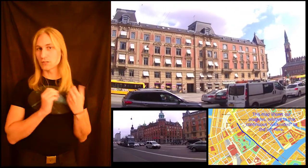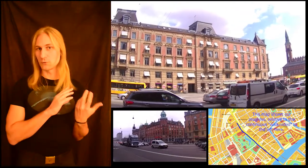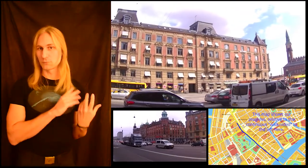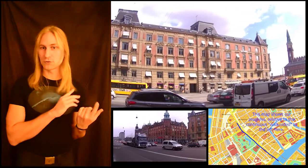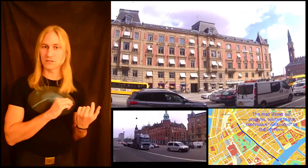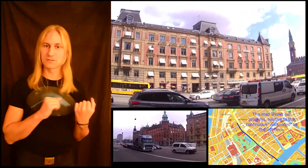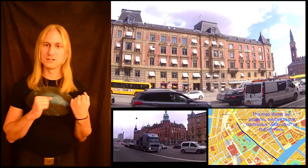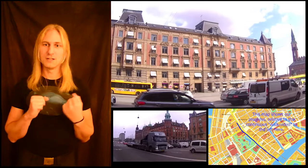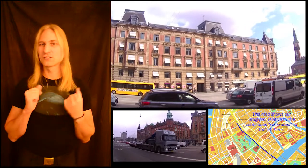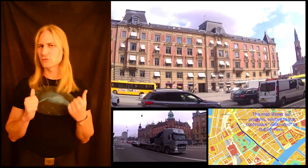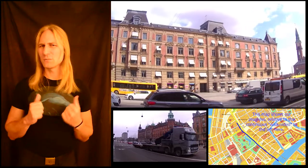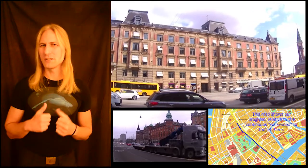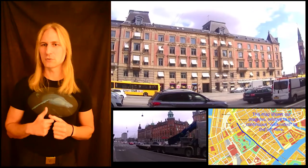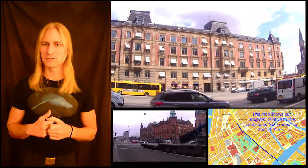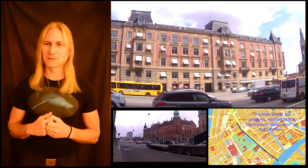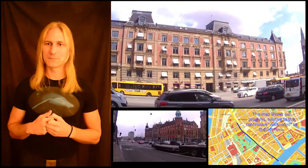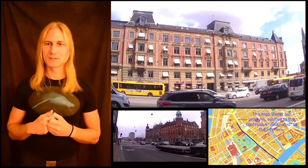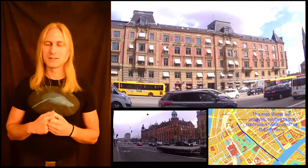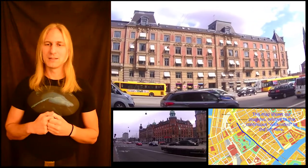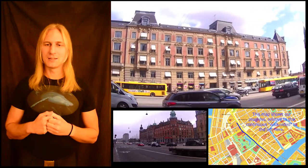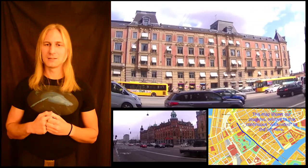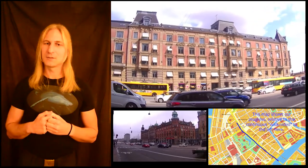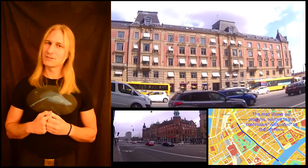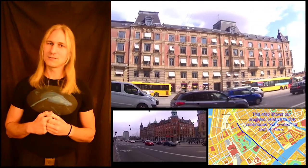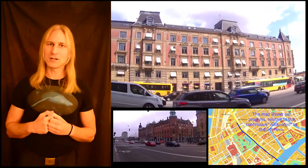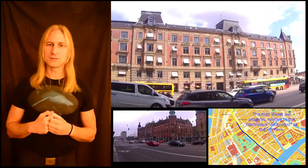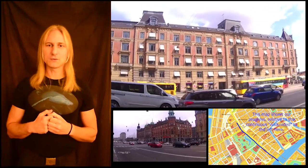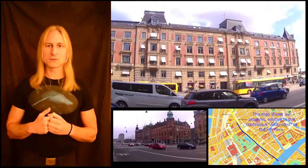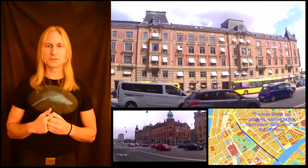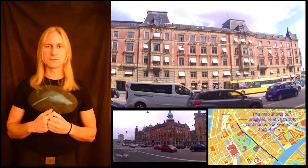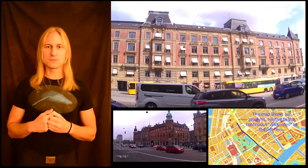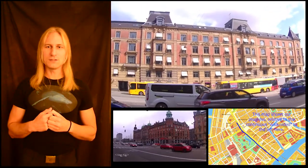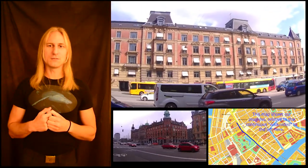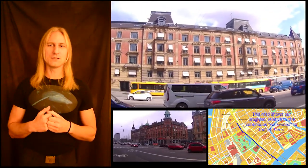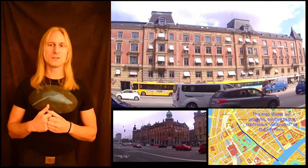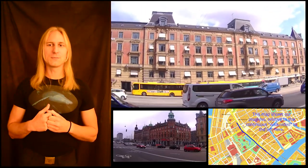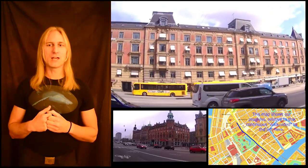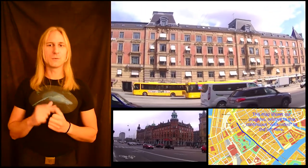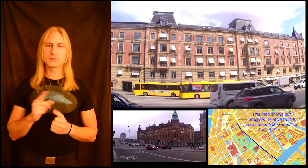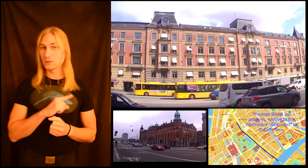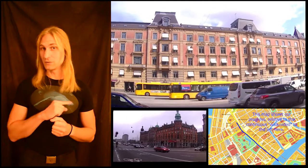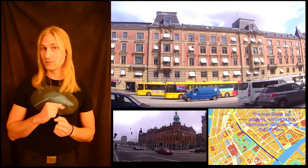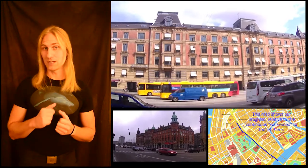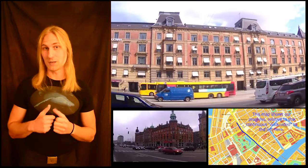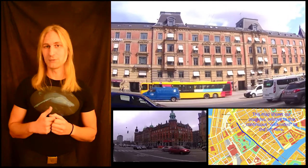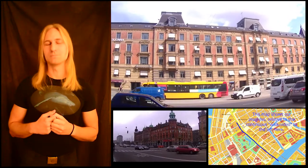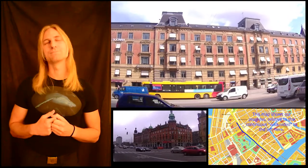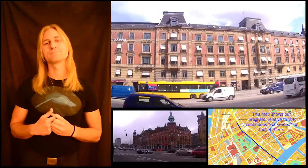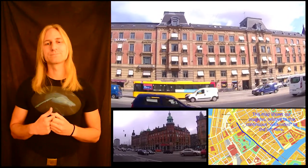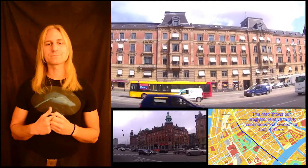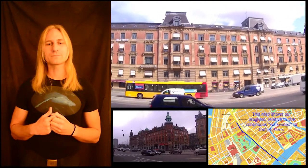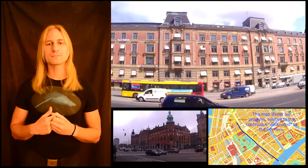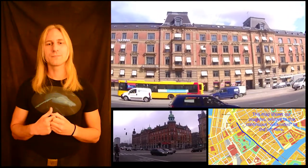public transport projects extremely interesting. But since they aren't the focus of this video, I won't go into detail about